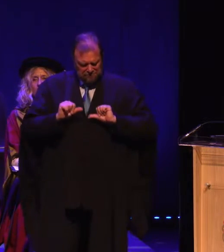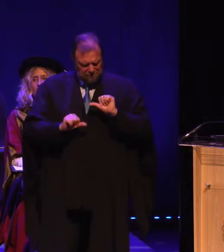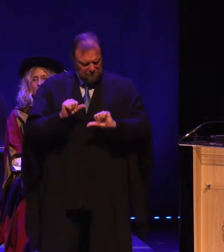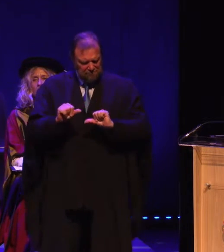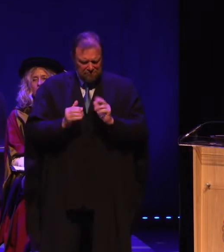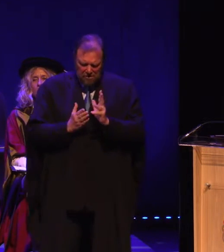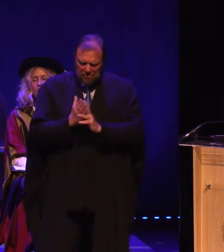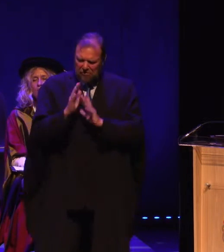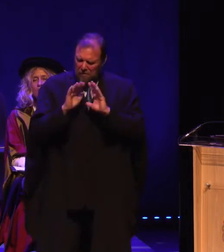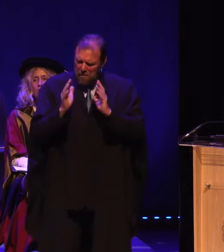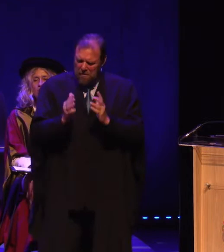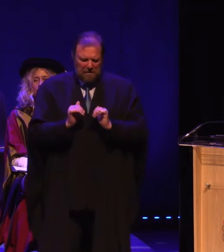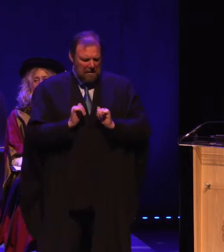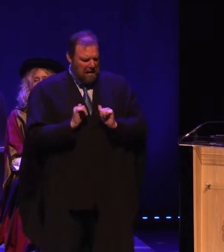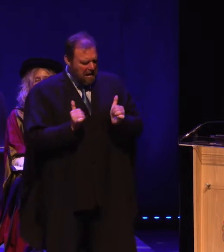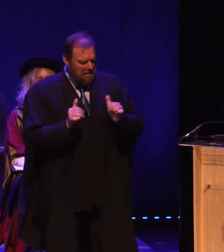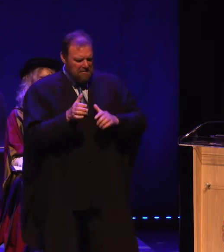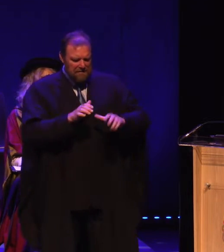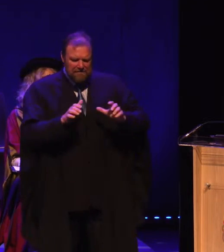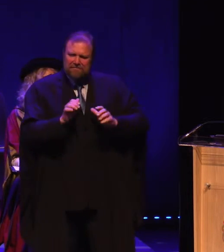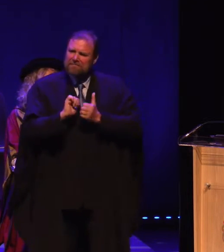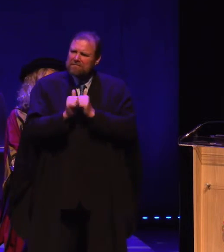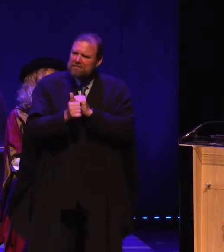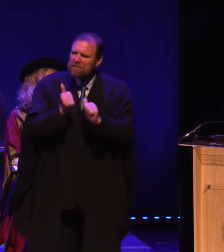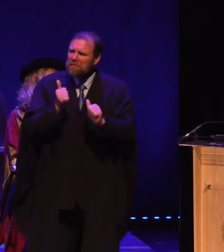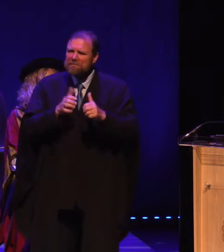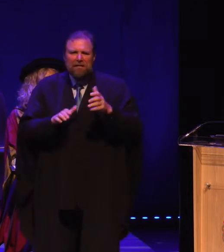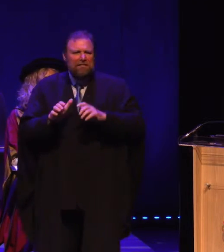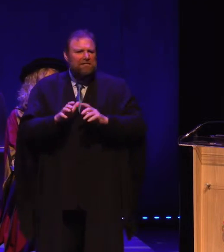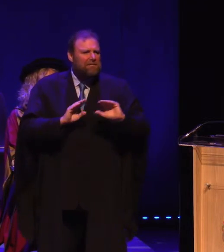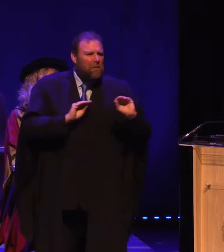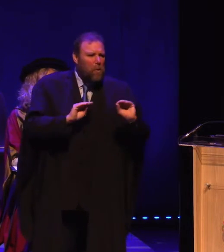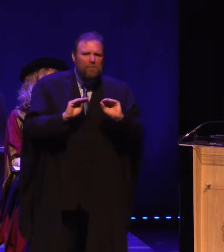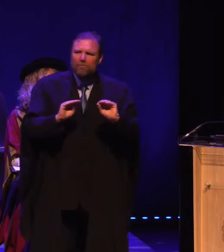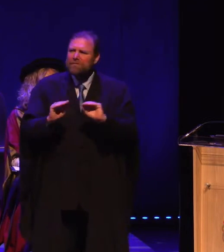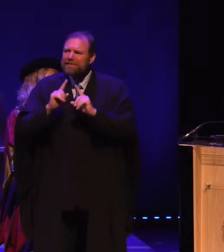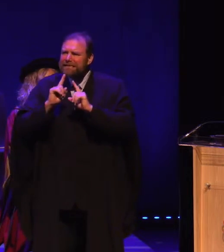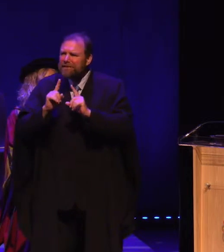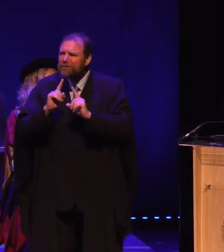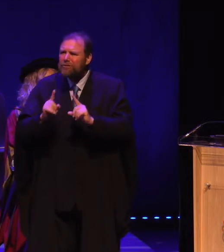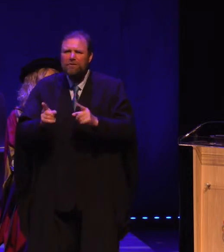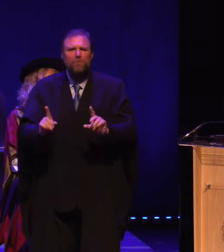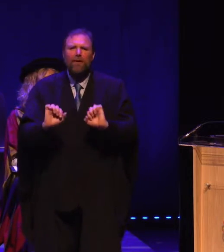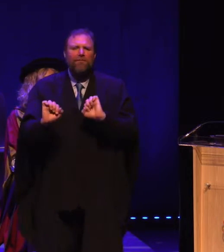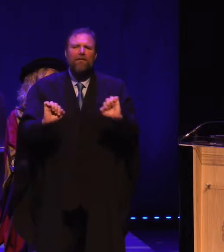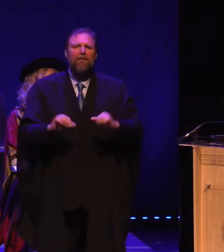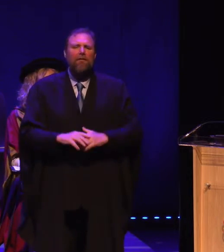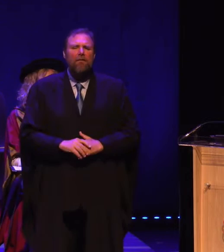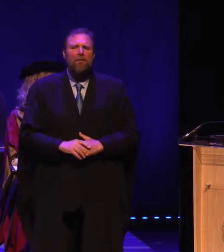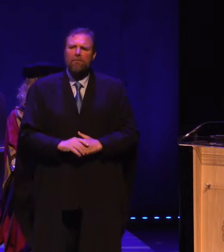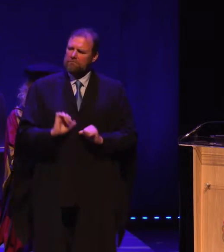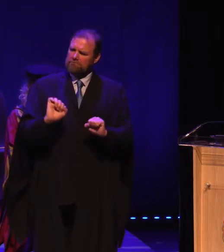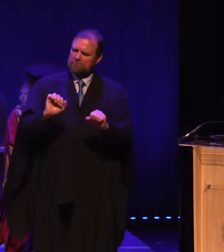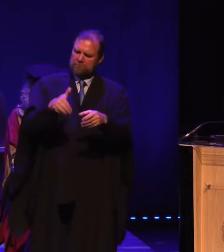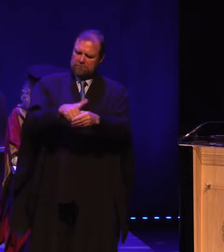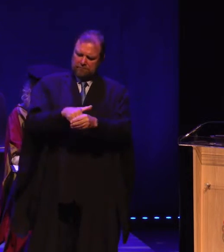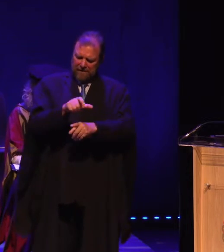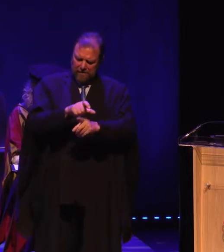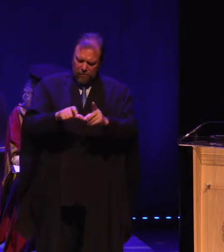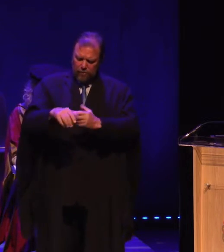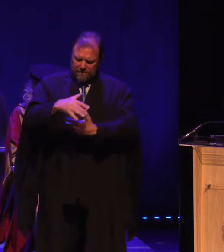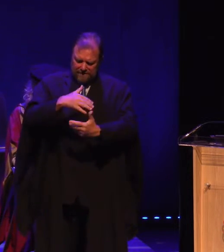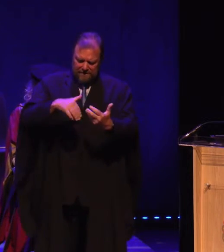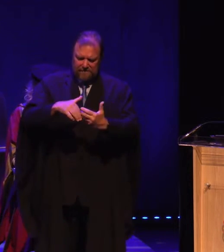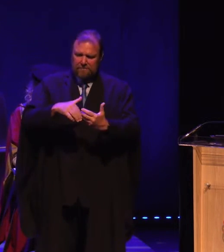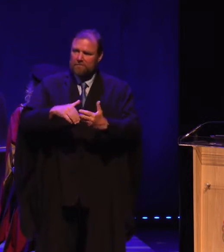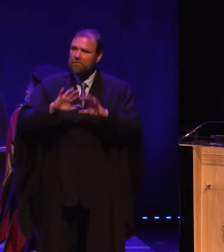health scientists, sport coaches, teachers, in your communities and all around the